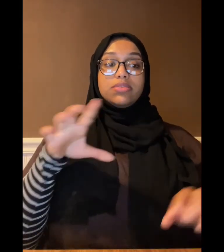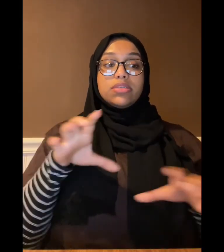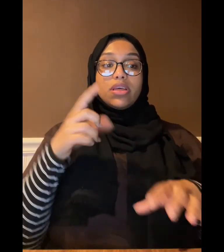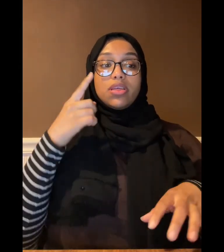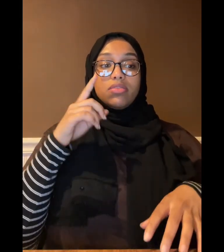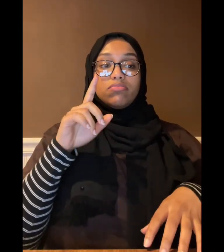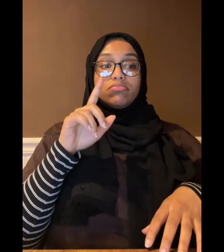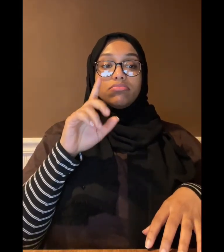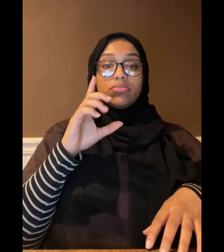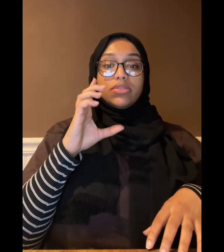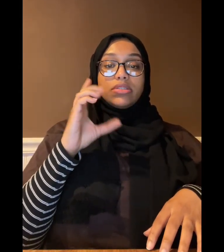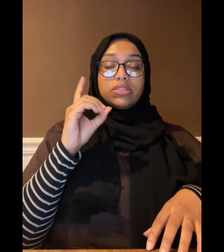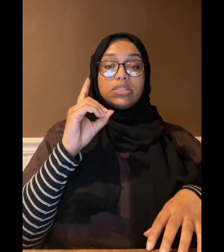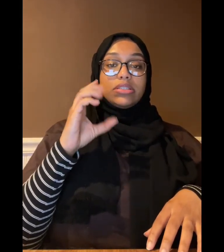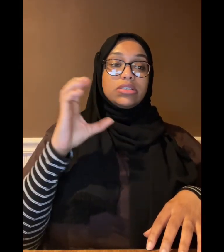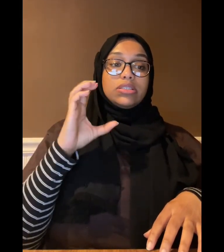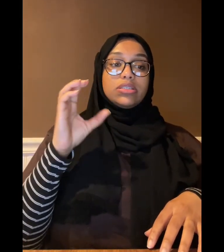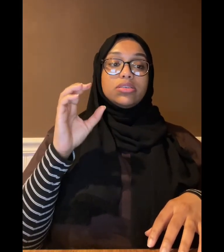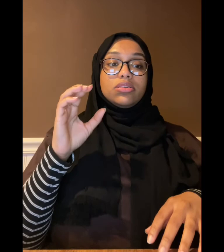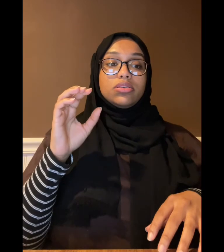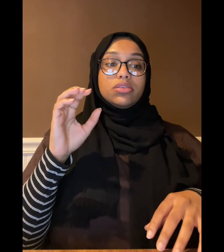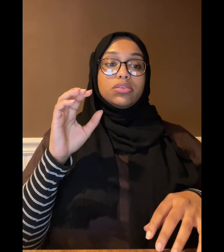For example,